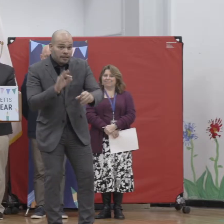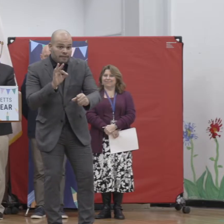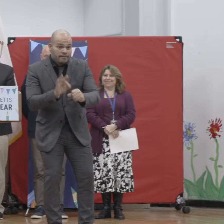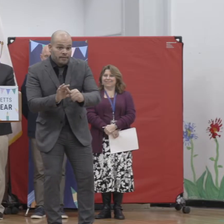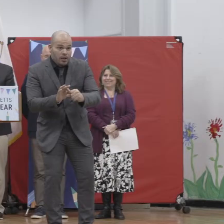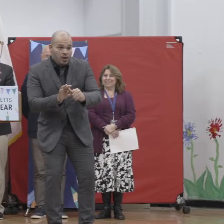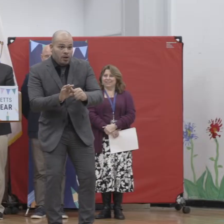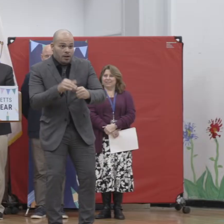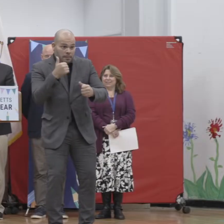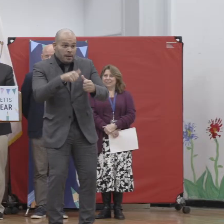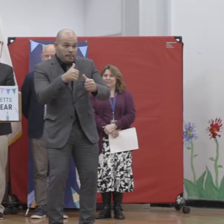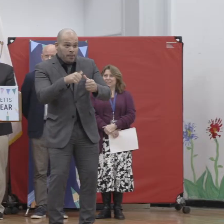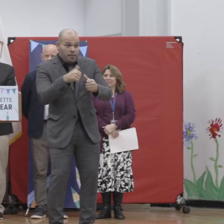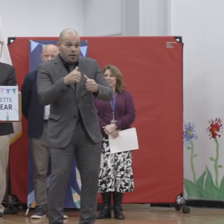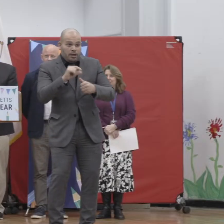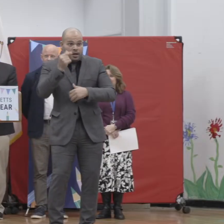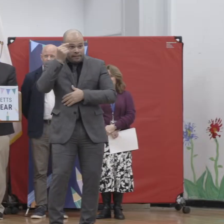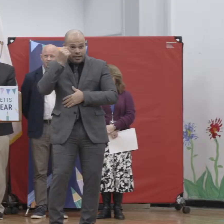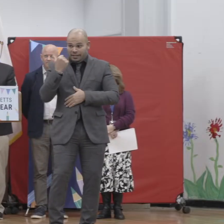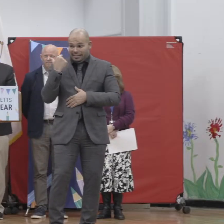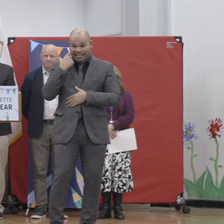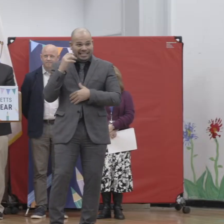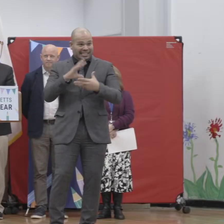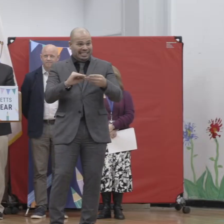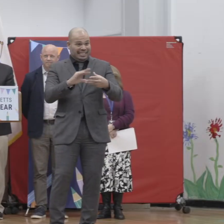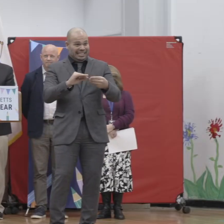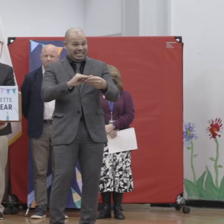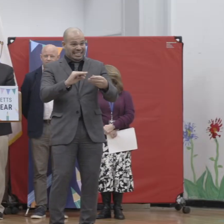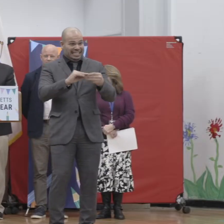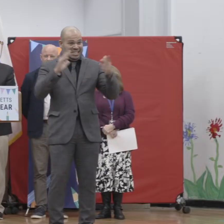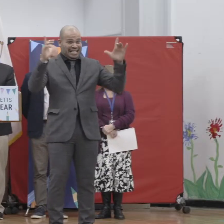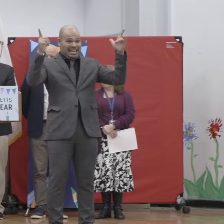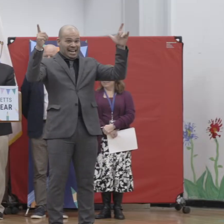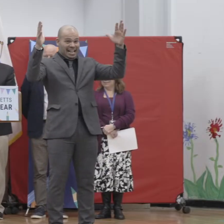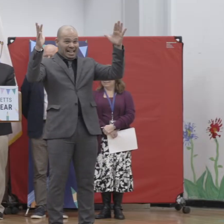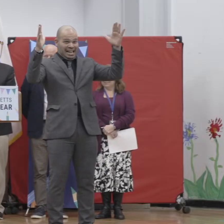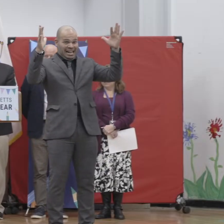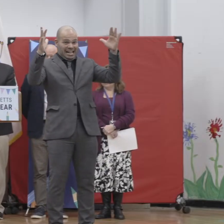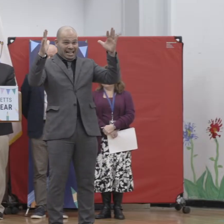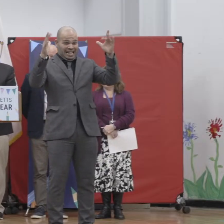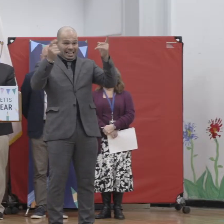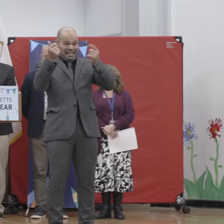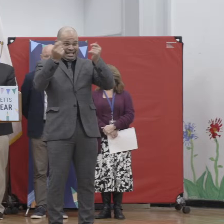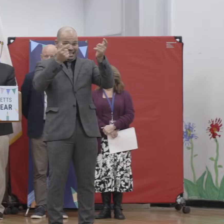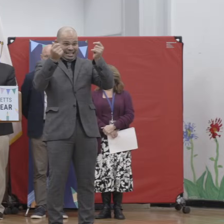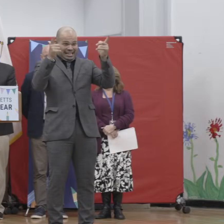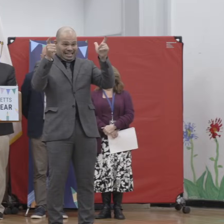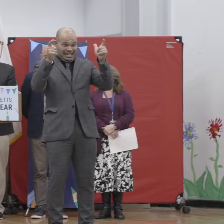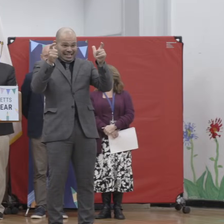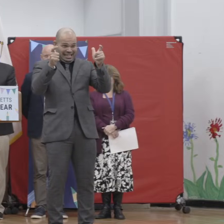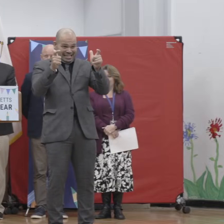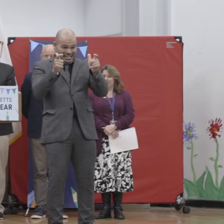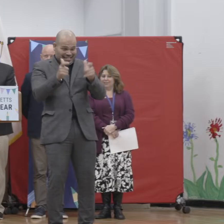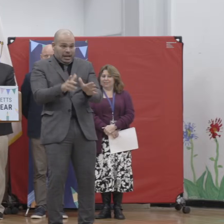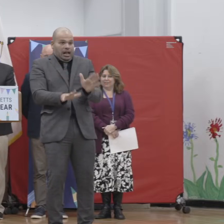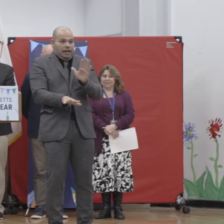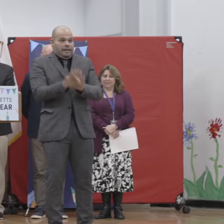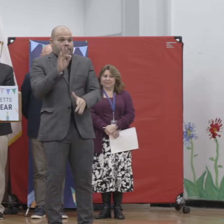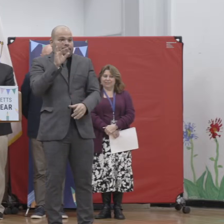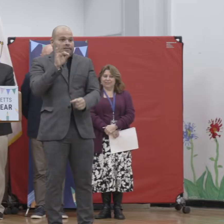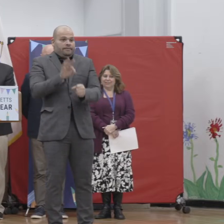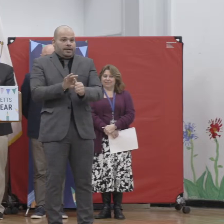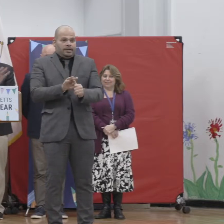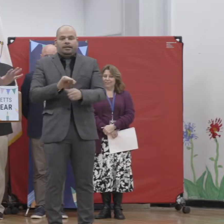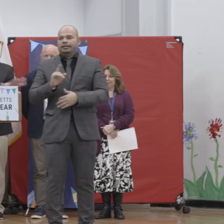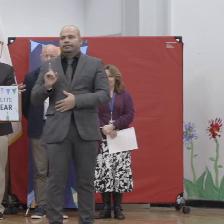to that final decision, and this summer, I had the pleasure of having Miss Sparrow come to my office in Everett and getting to sit down with